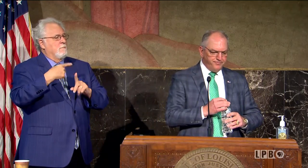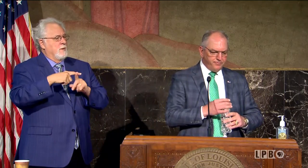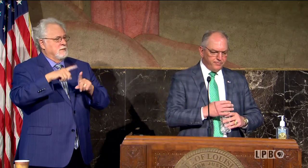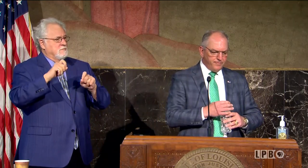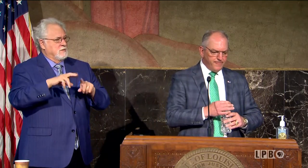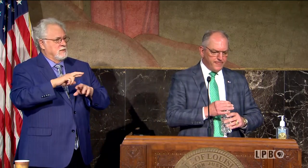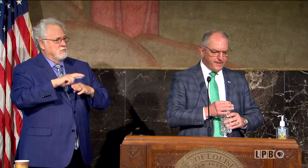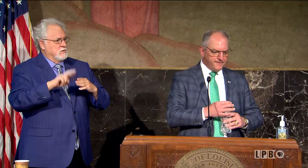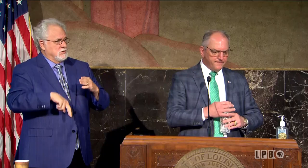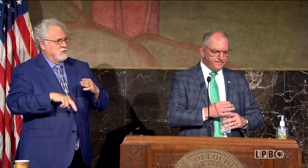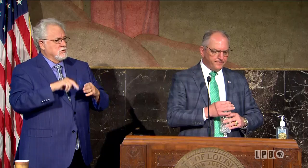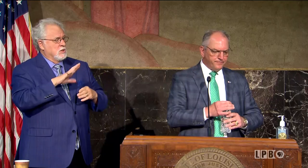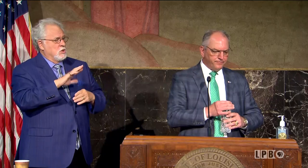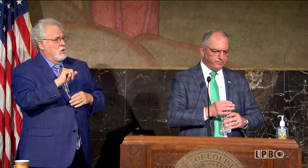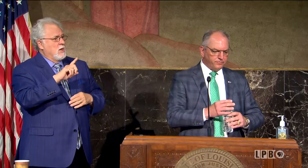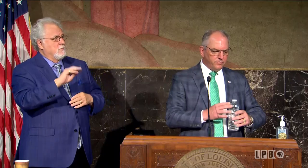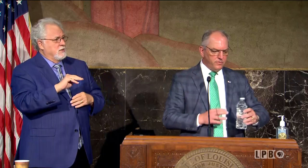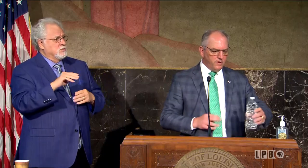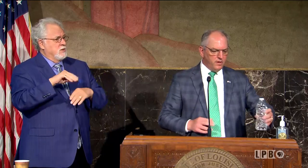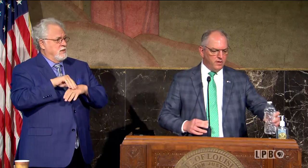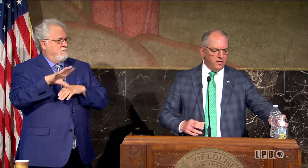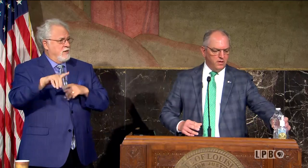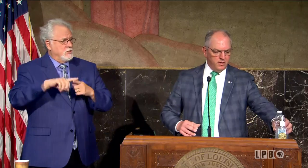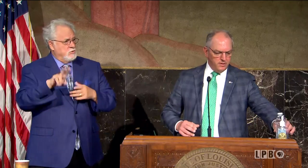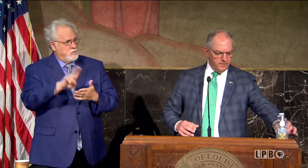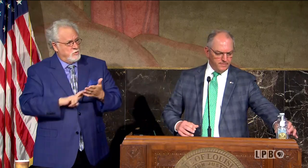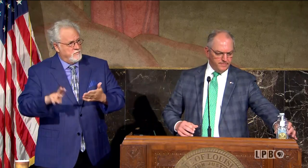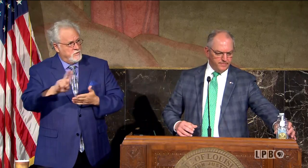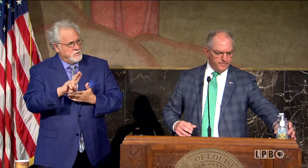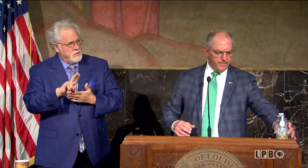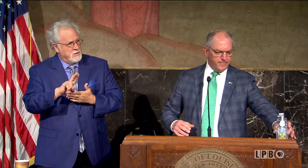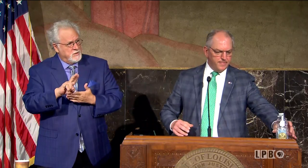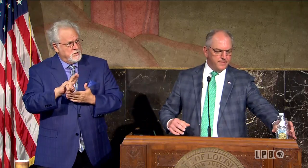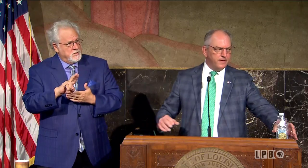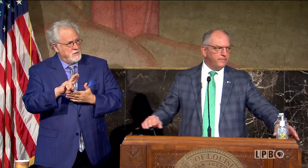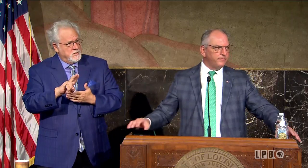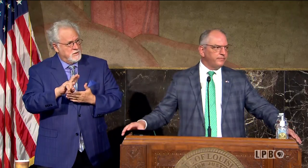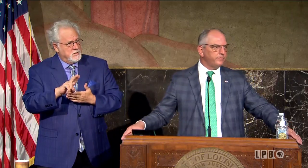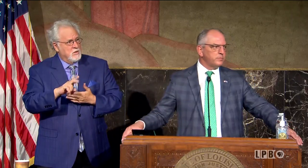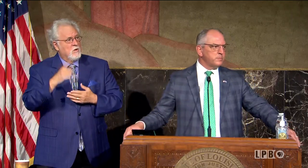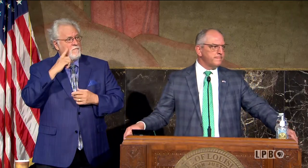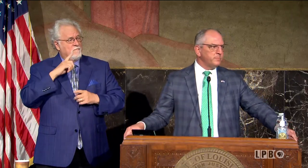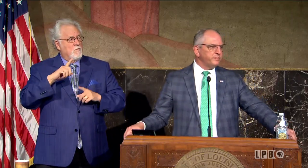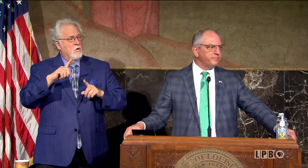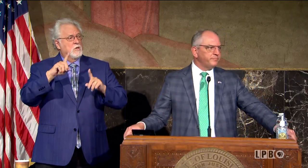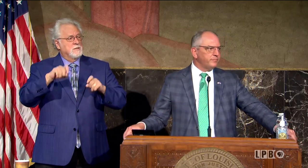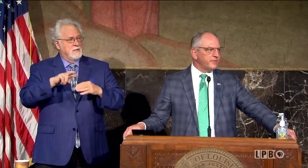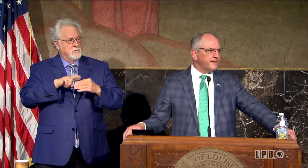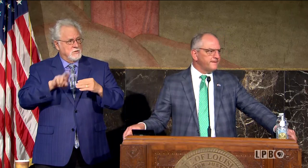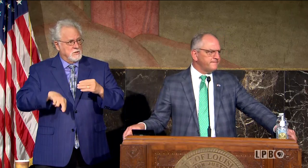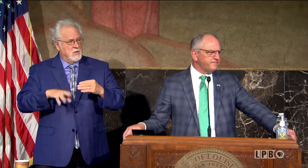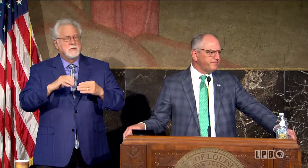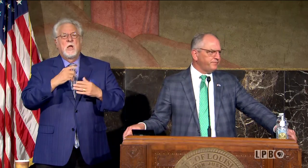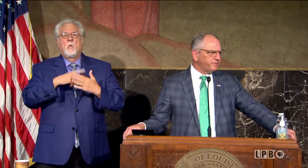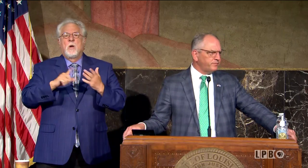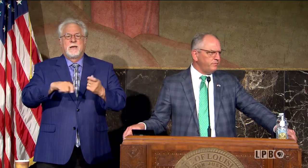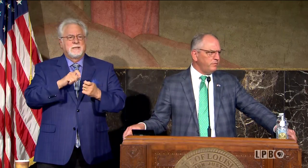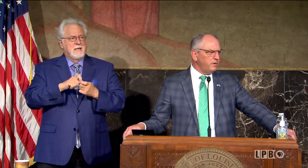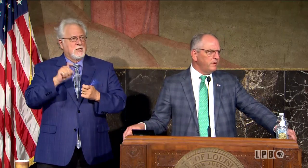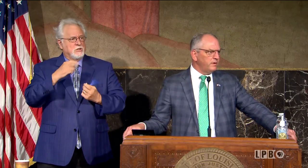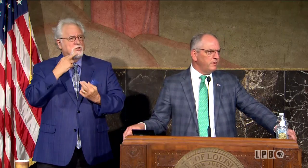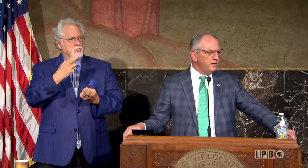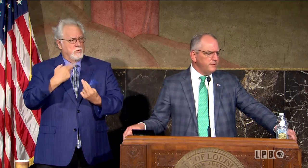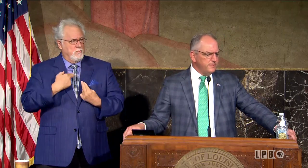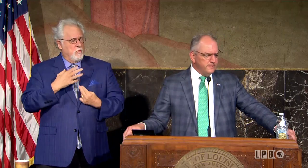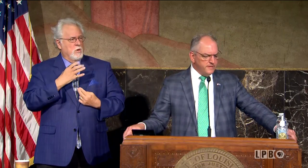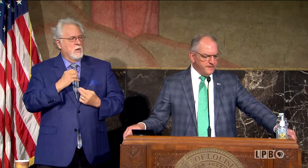your administration is advising universities, when it comes to test results and what exactly they should be reporting